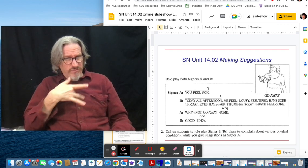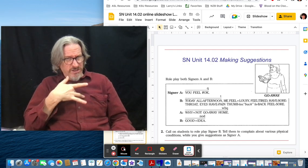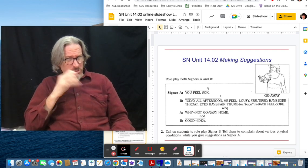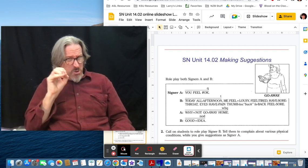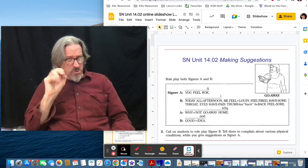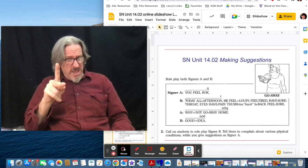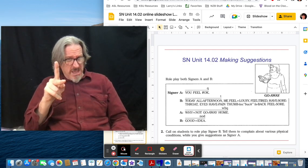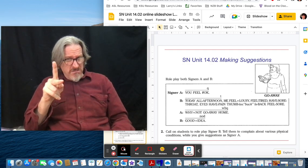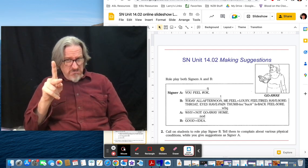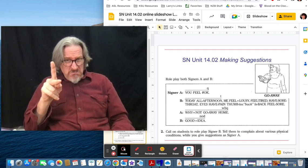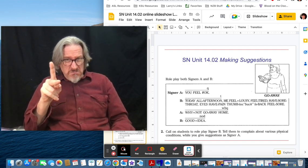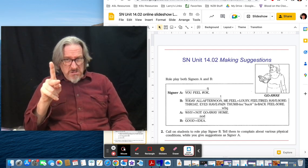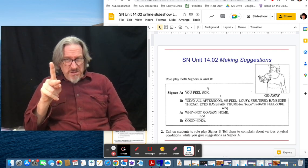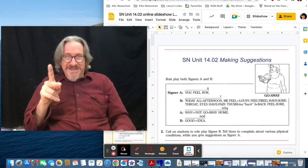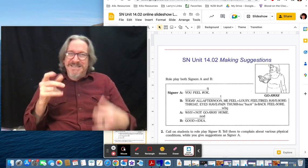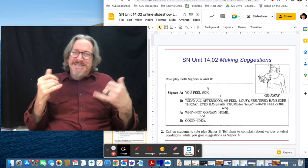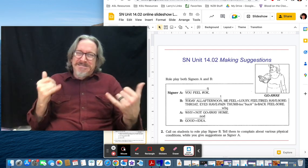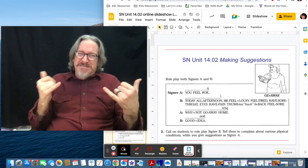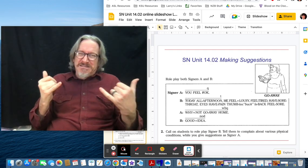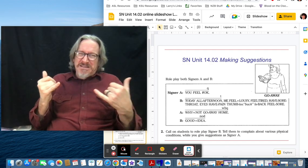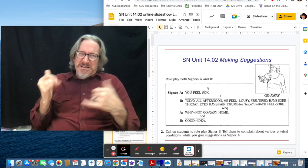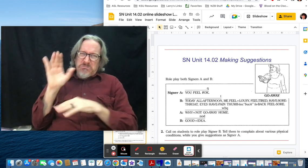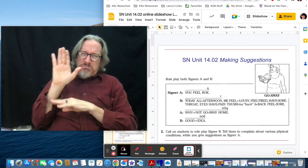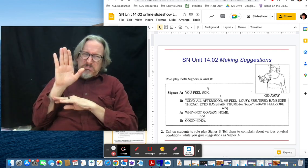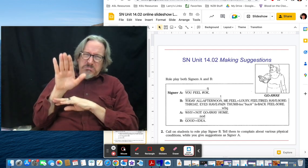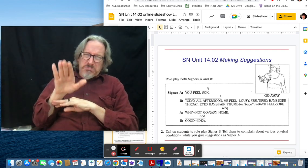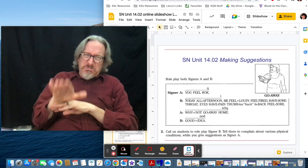You feel okay